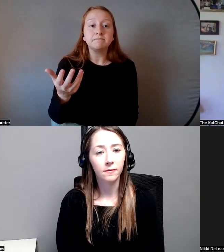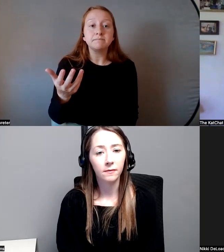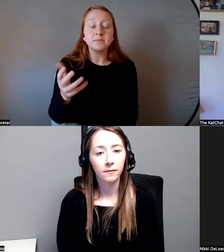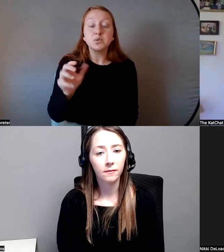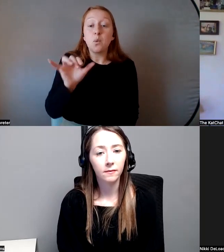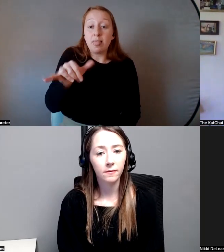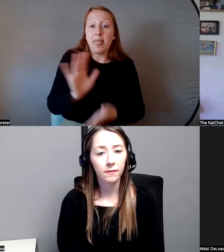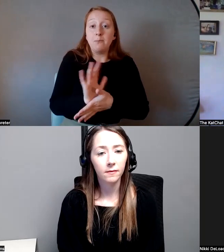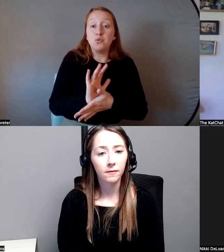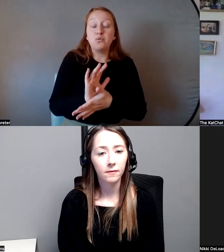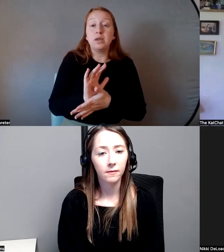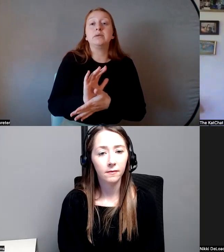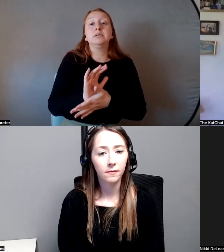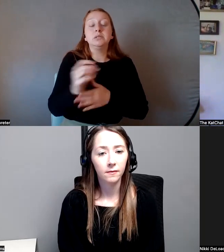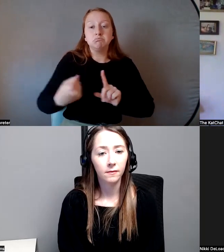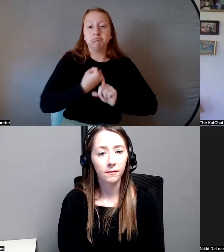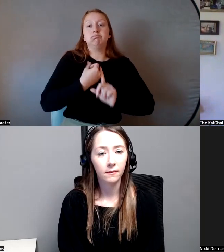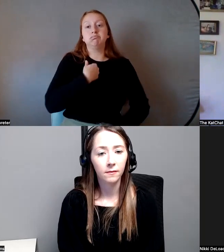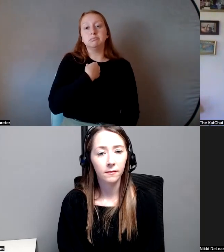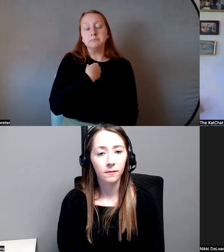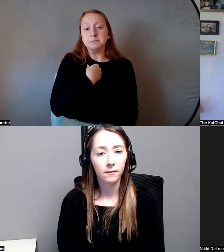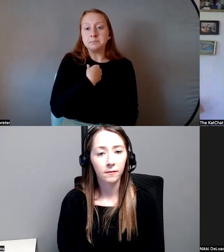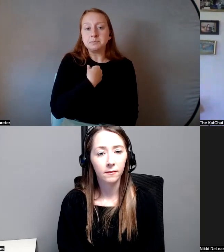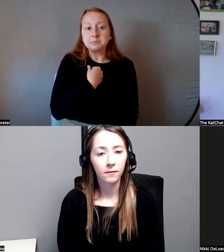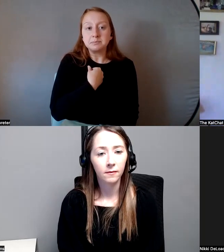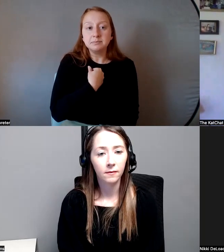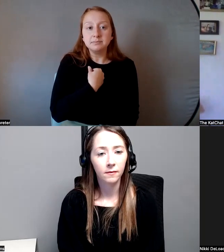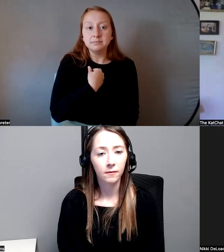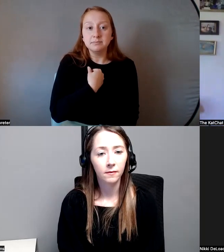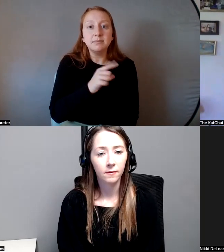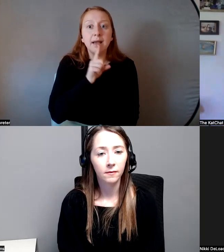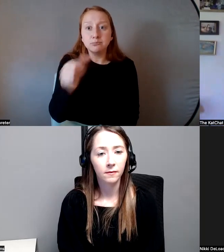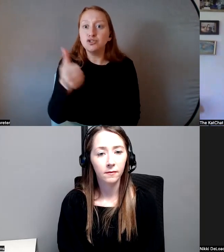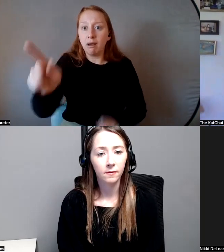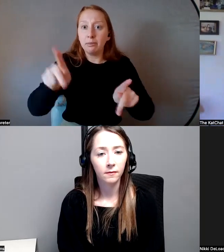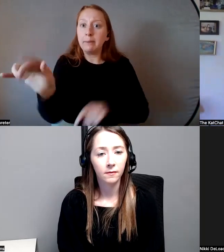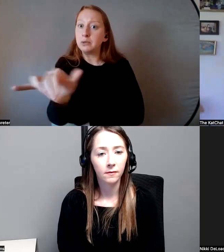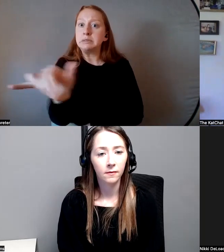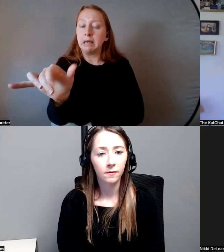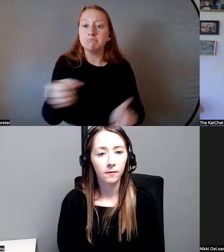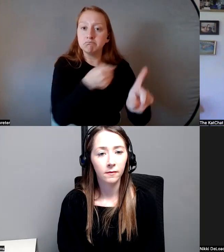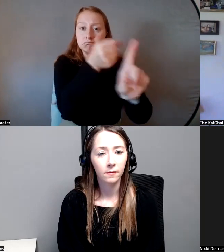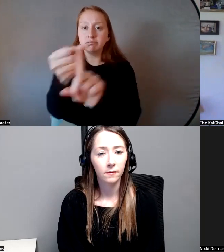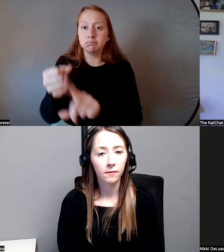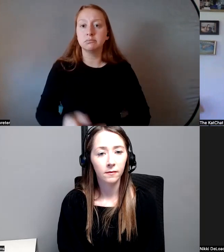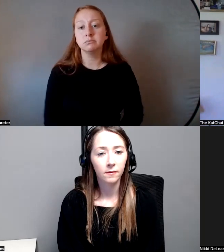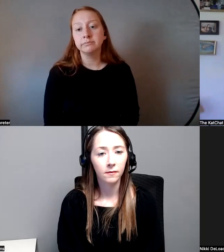that really did have an impact on me. And I'm sure that other Mm. people out there too.